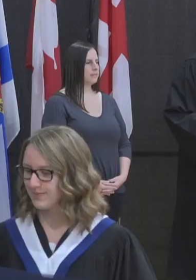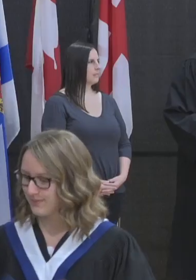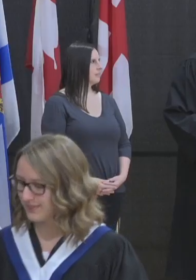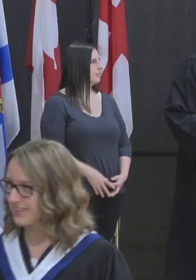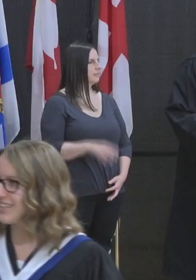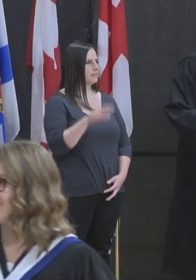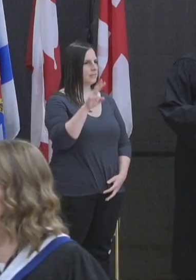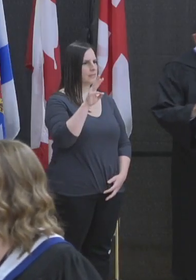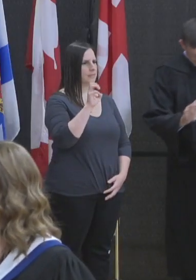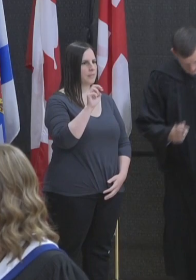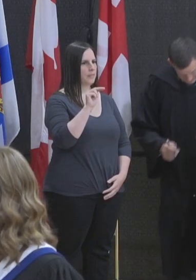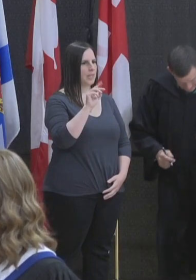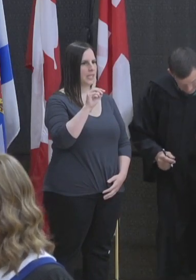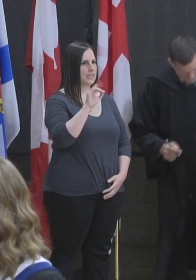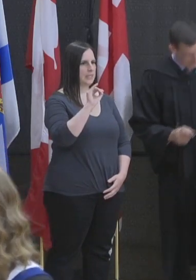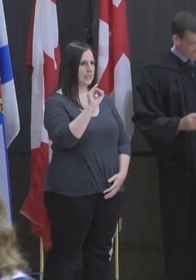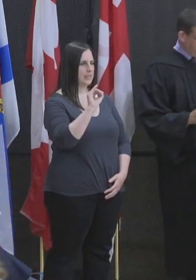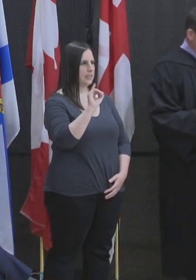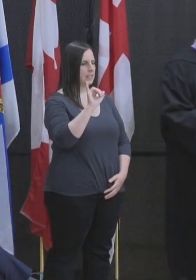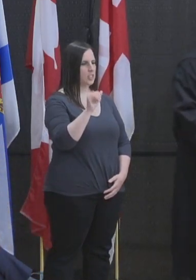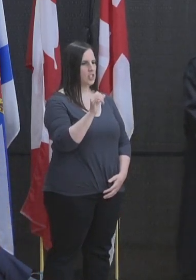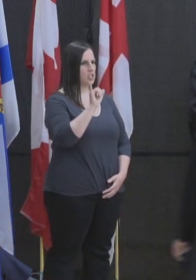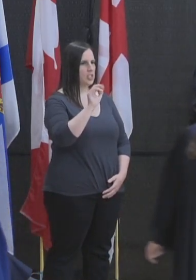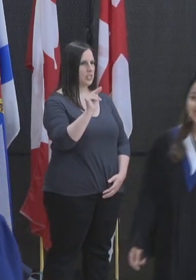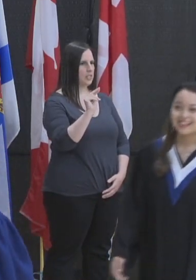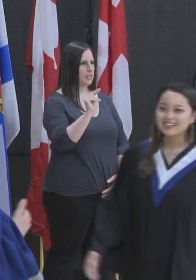Wendy Jin.